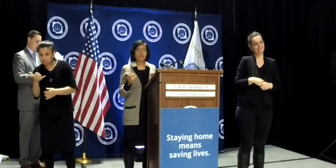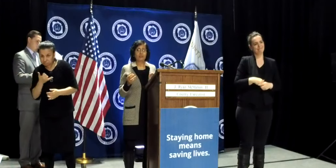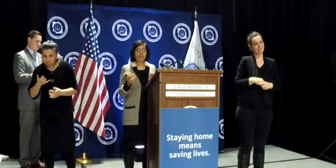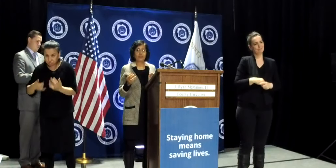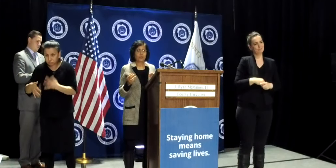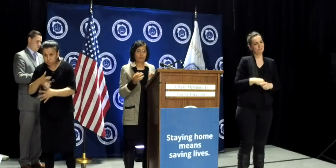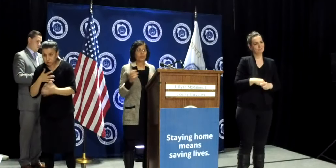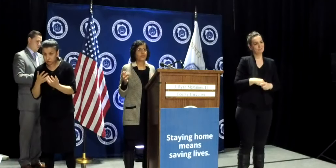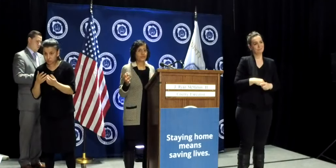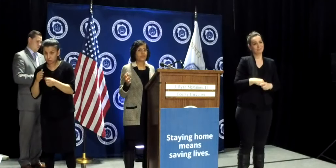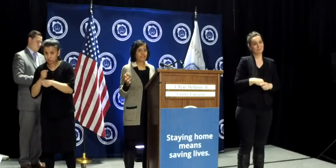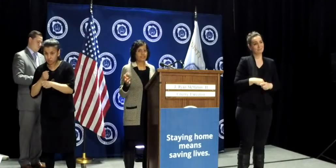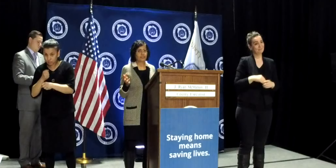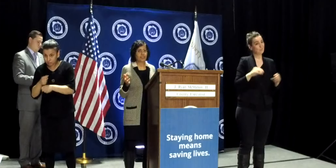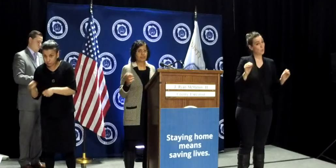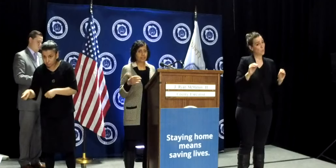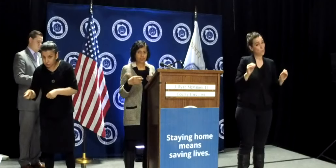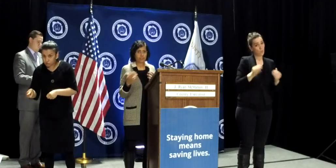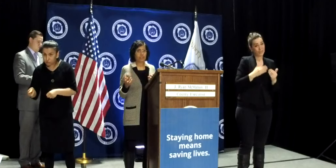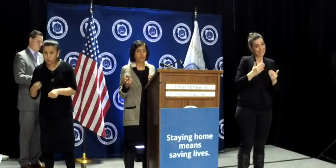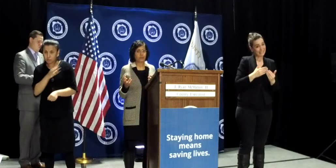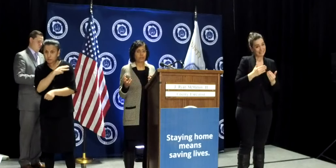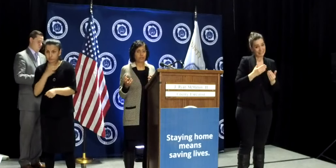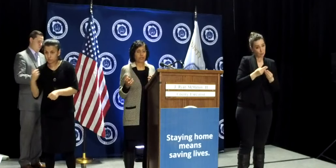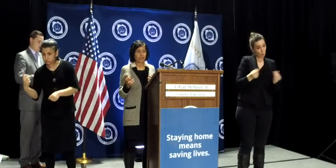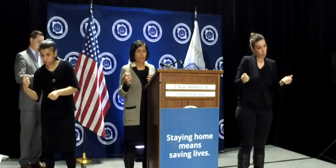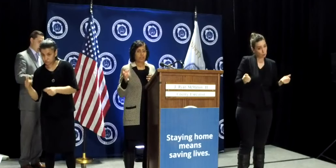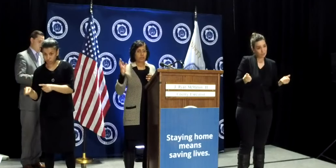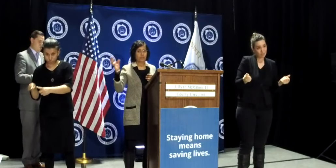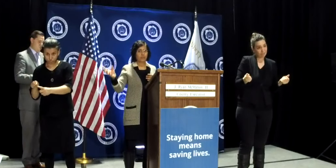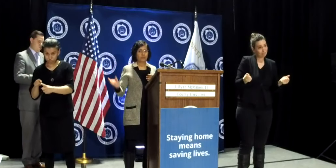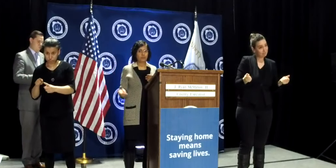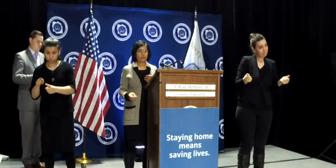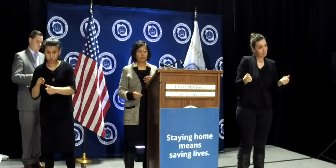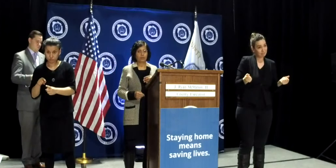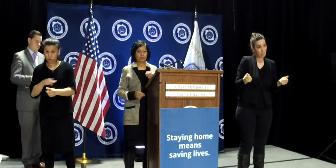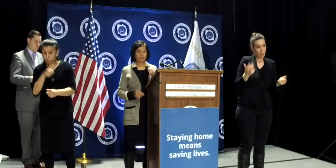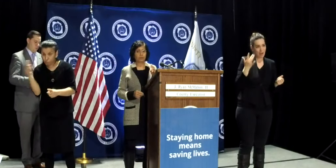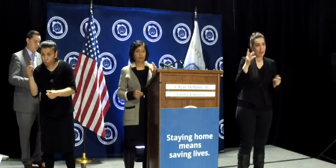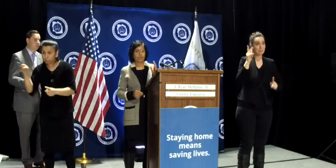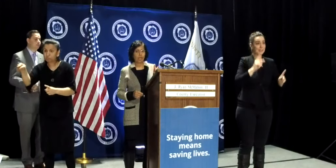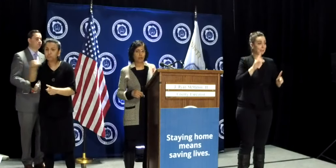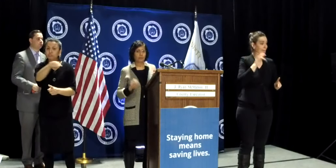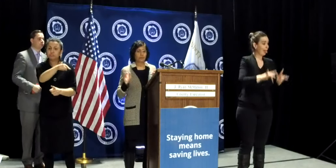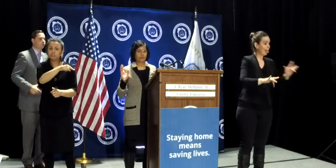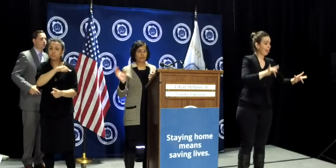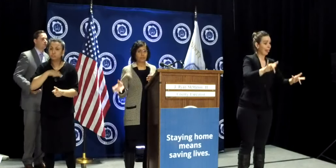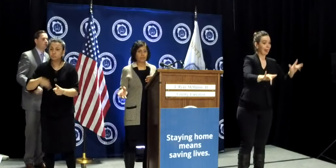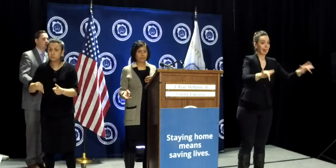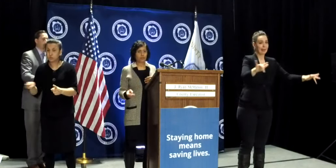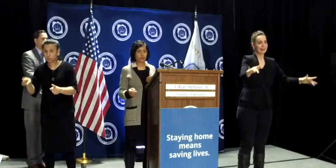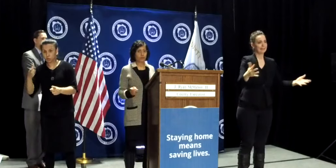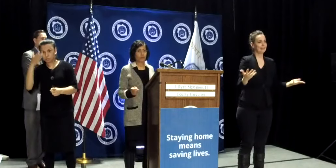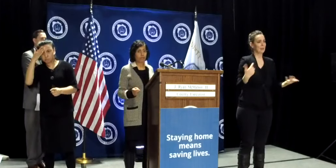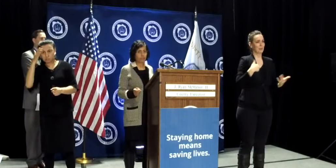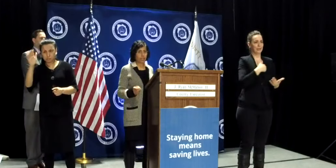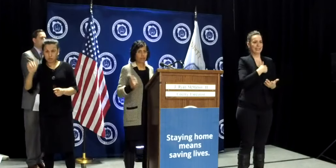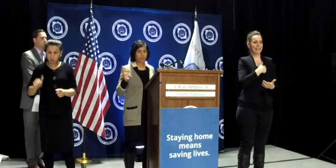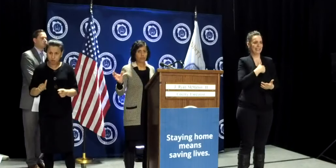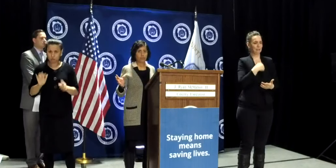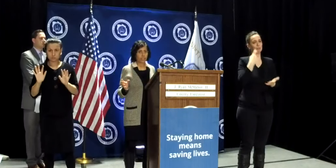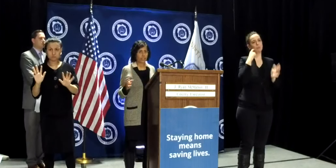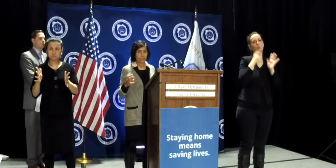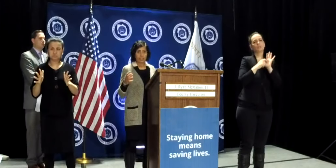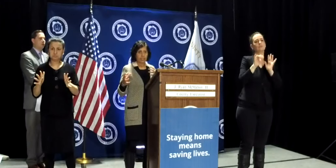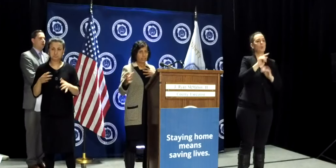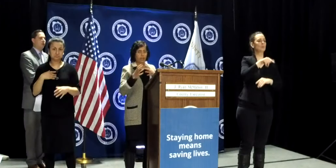easy answer, because people go different places, right? Because there's a community spread. The person who is going to go to Tops or Wegmans or the laundromat